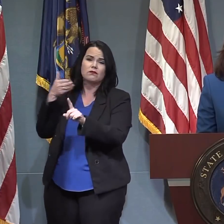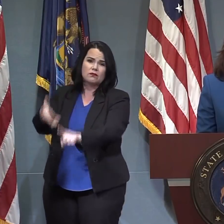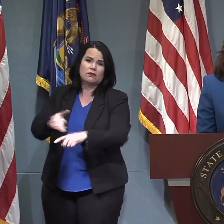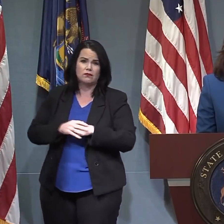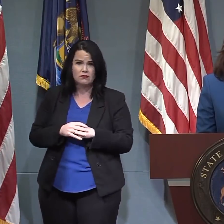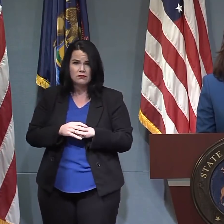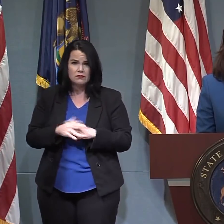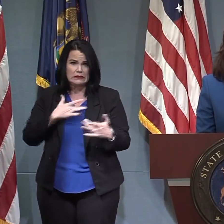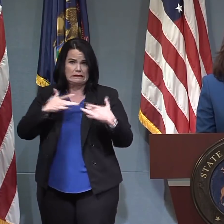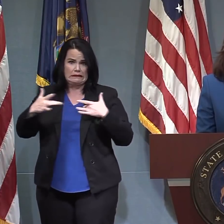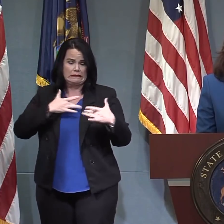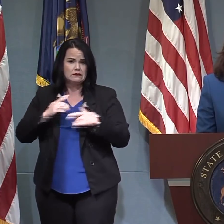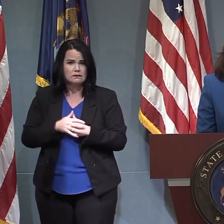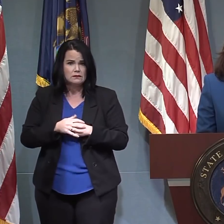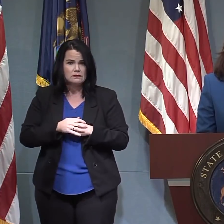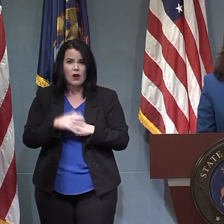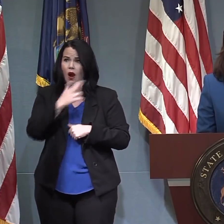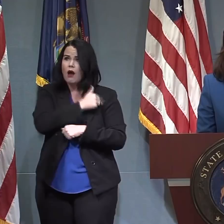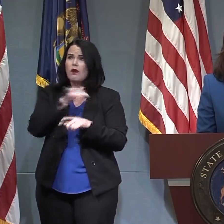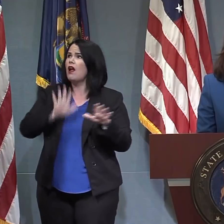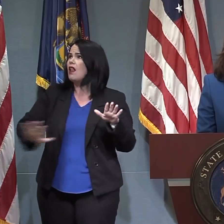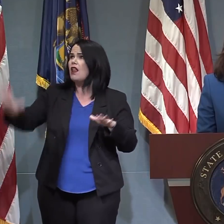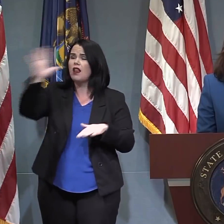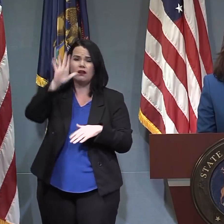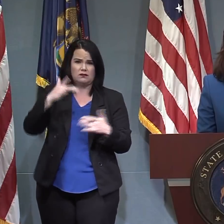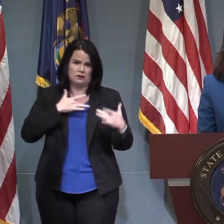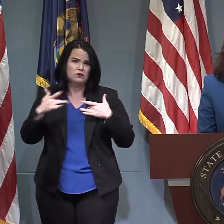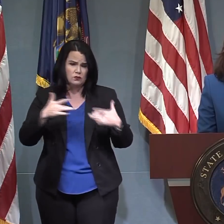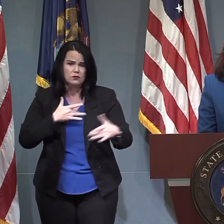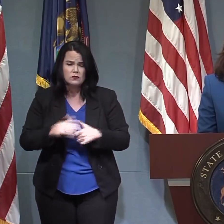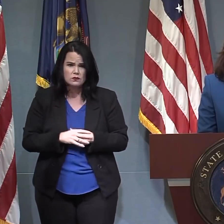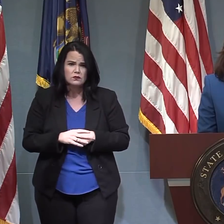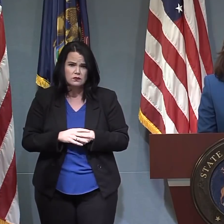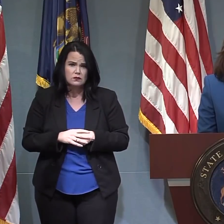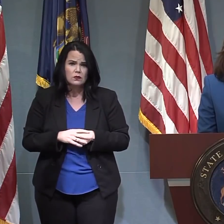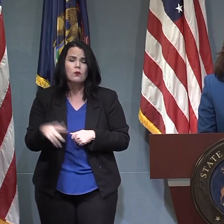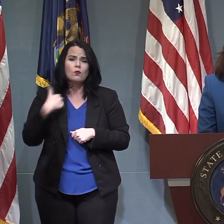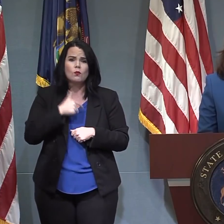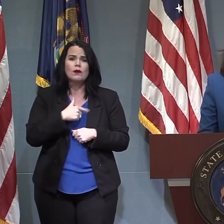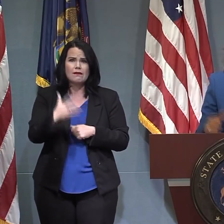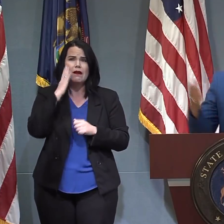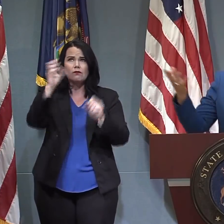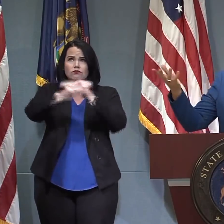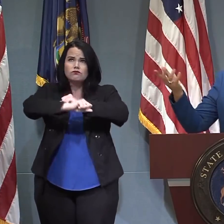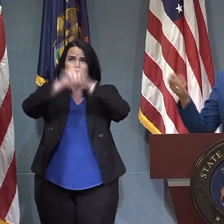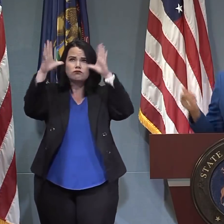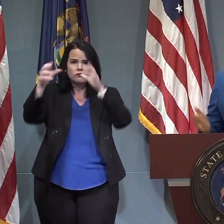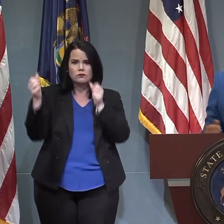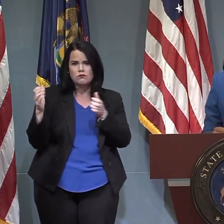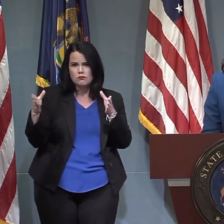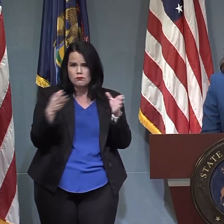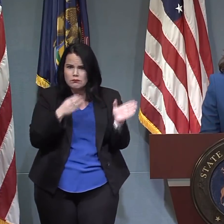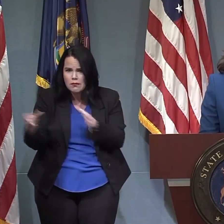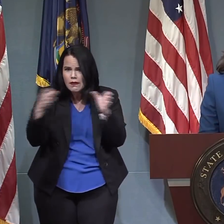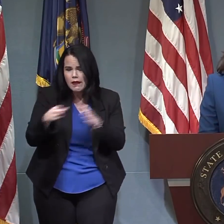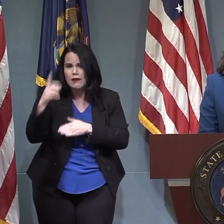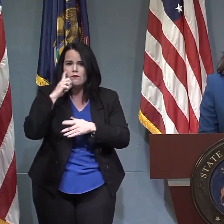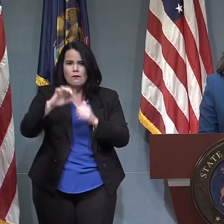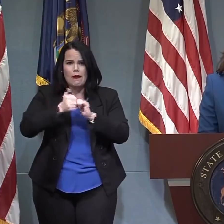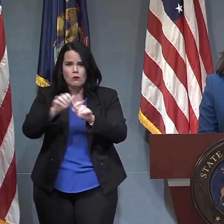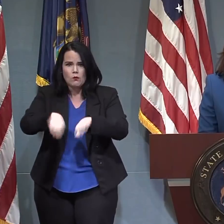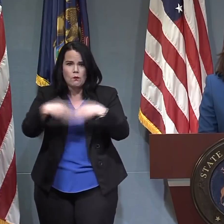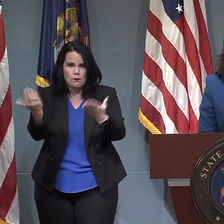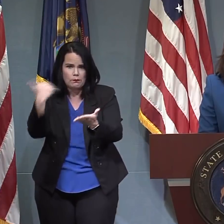are hospital systems across our state. We have a strategic re-engagement plan. The plans that we have executed have